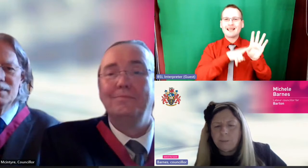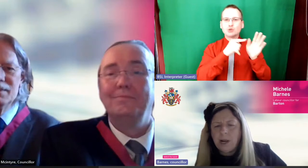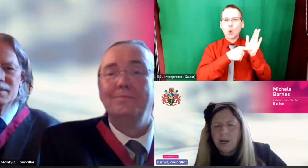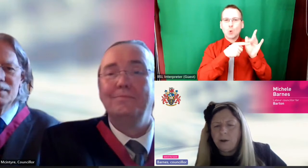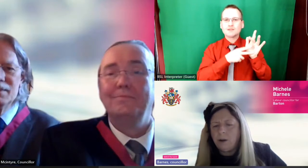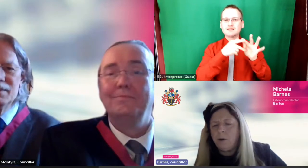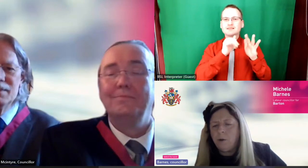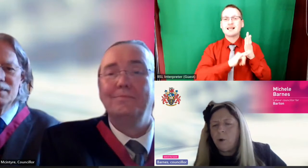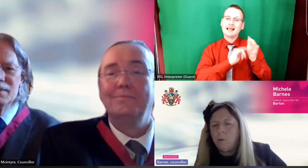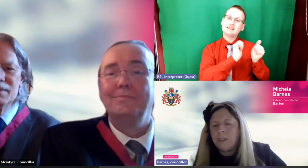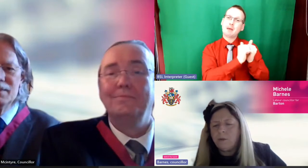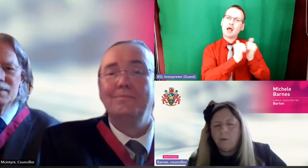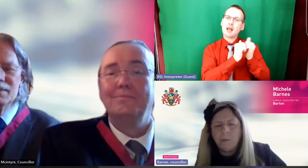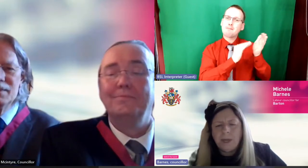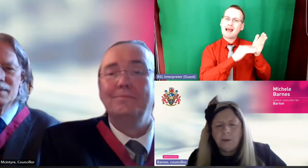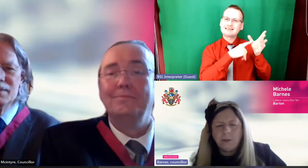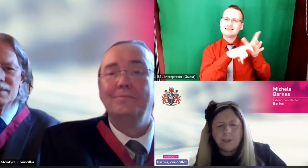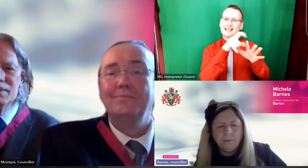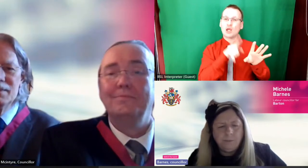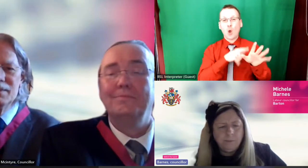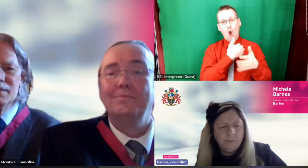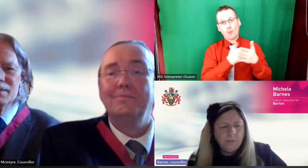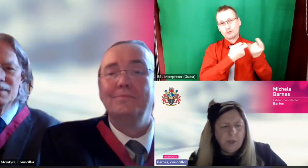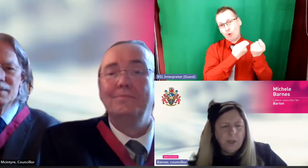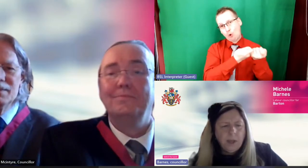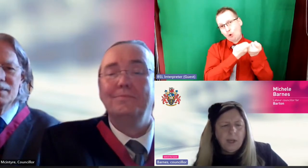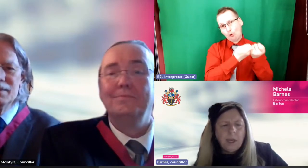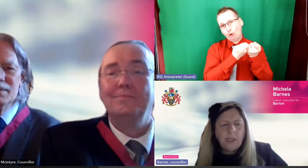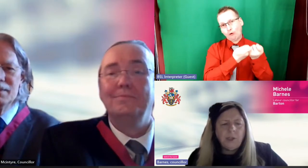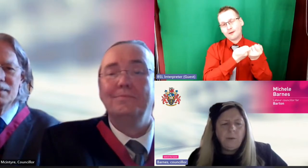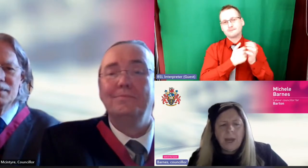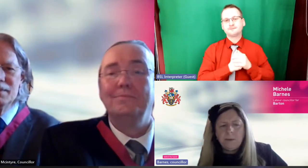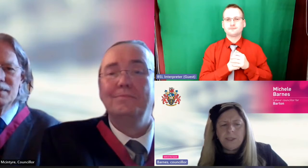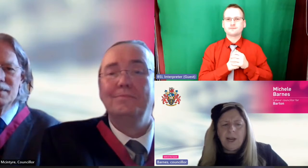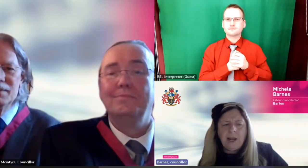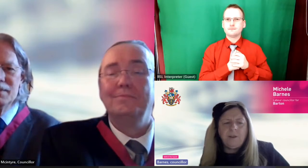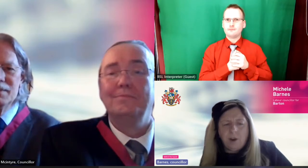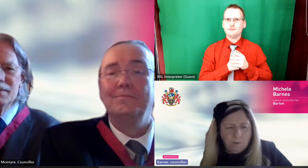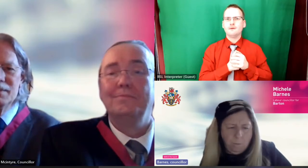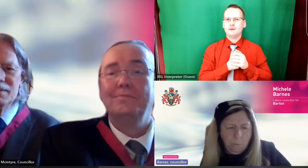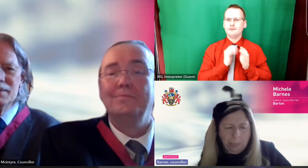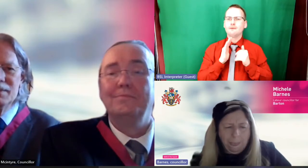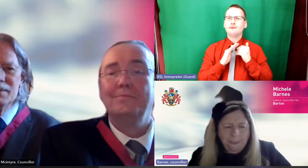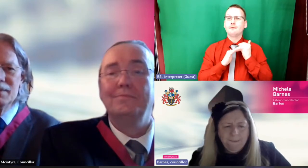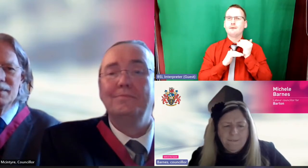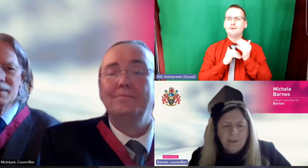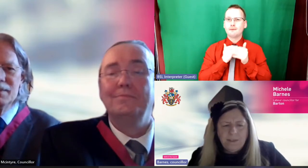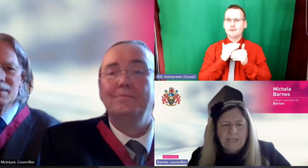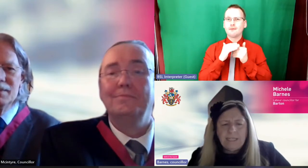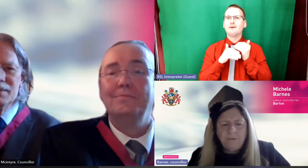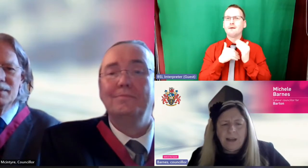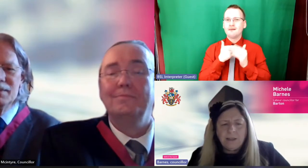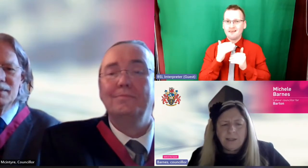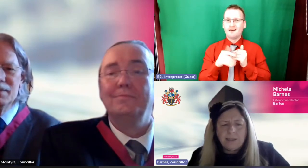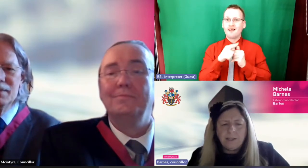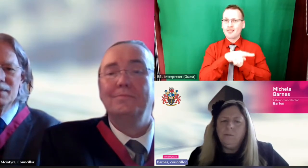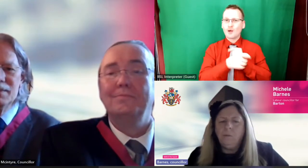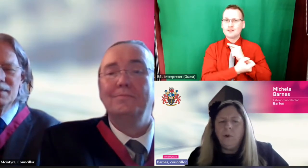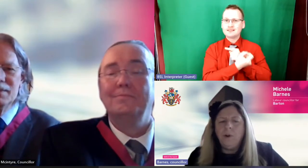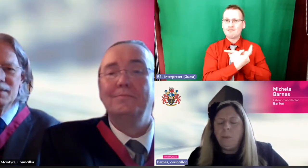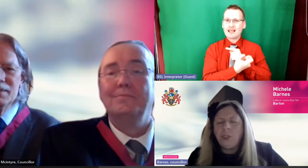Mandy, his partner, who always cut the meals. It soon came to light, though, that these